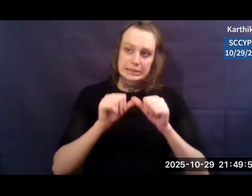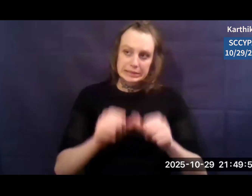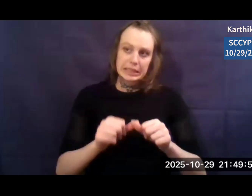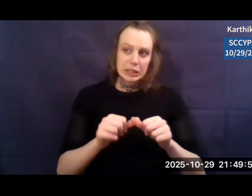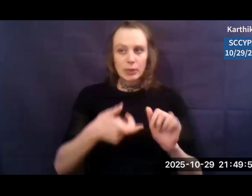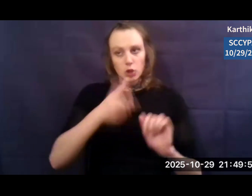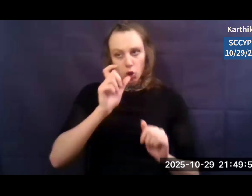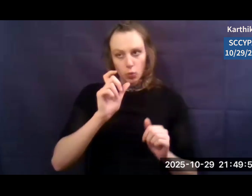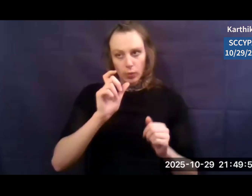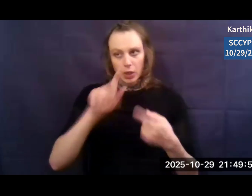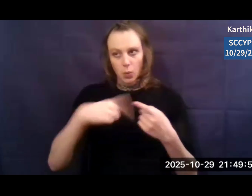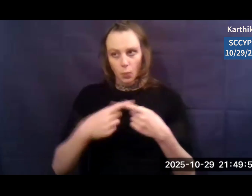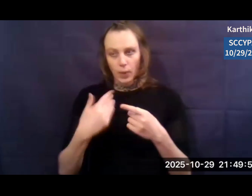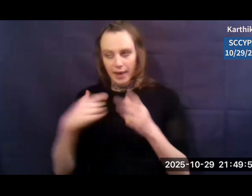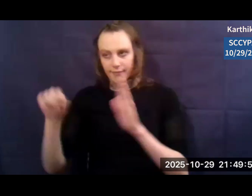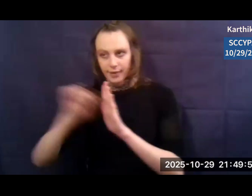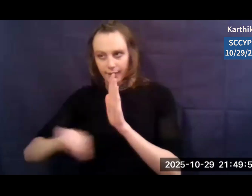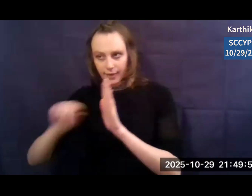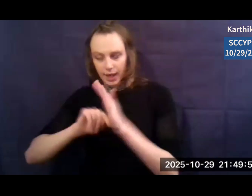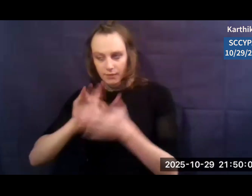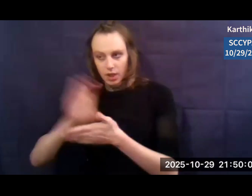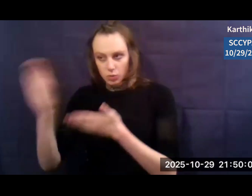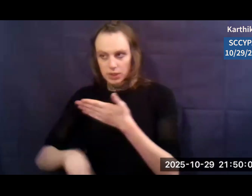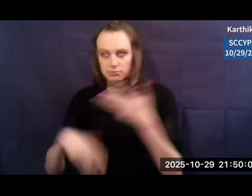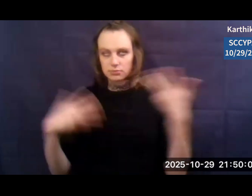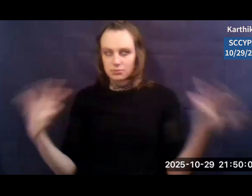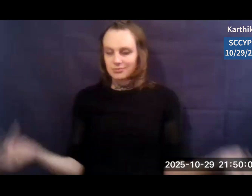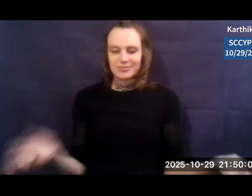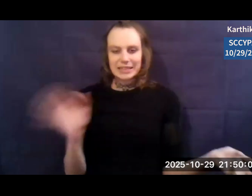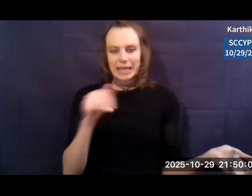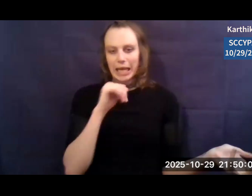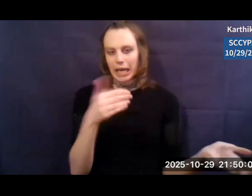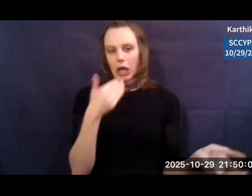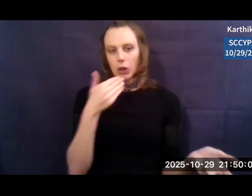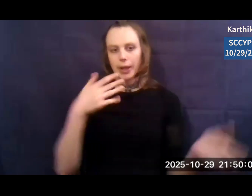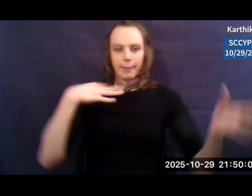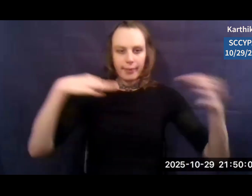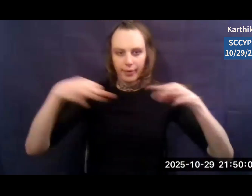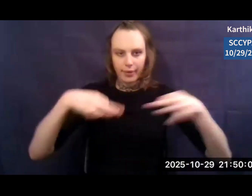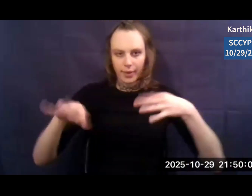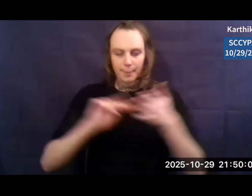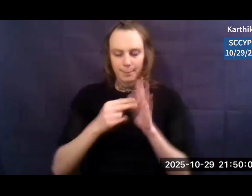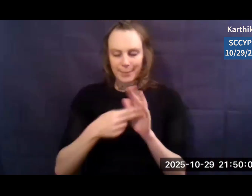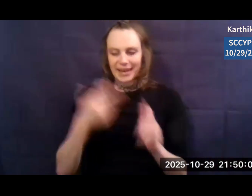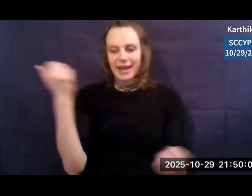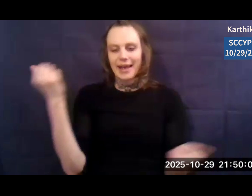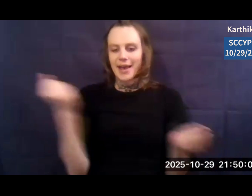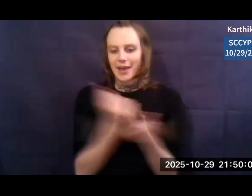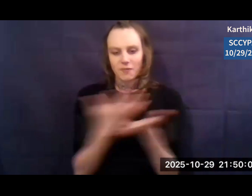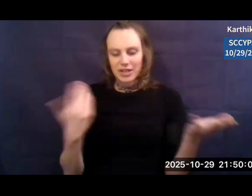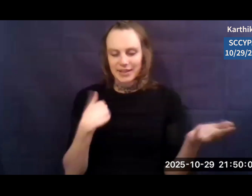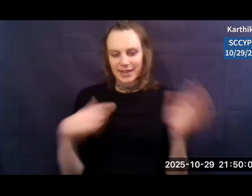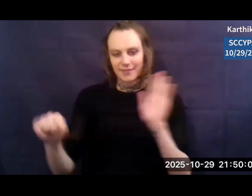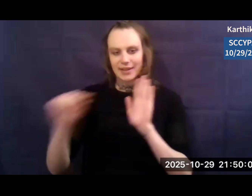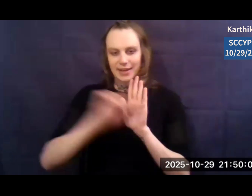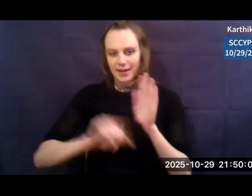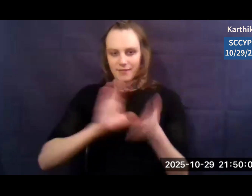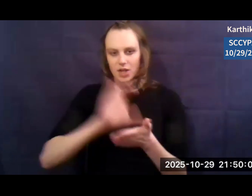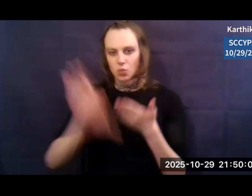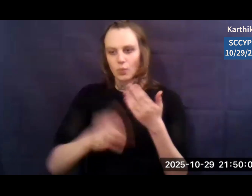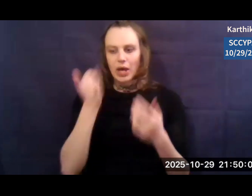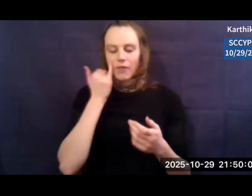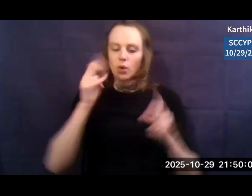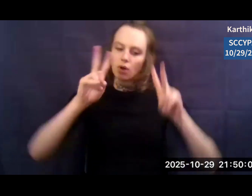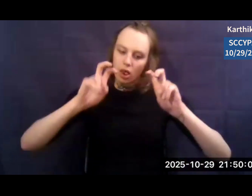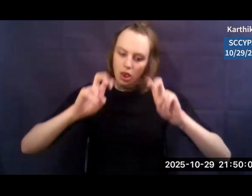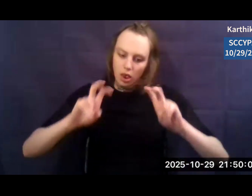negative consequences. And that to me, like that's not a useful definition. Like everything has negative consequences, right? Like if you look